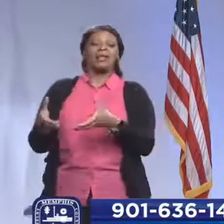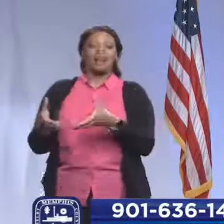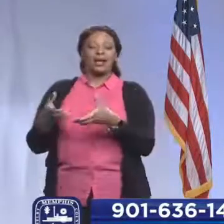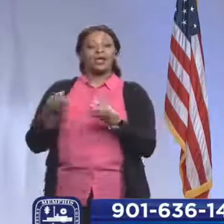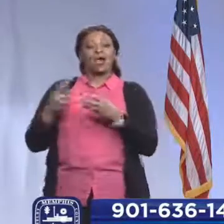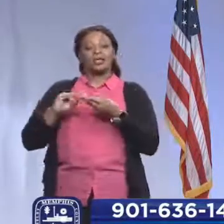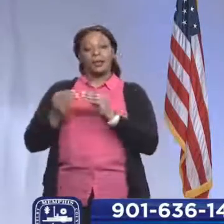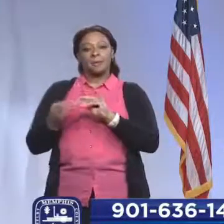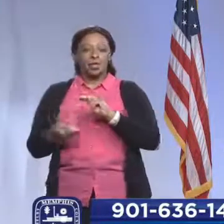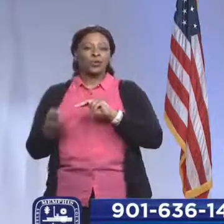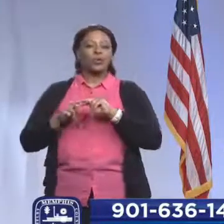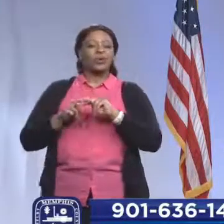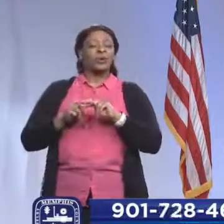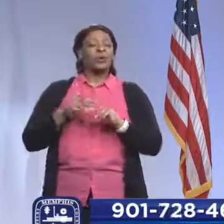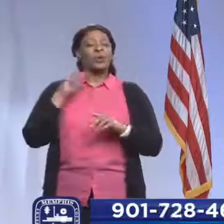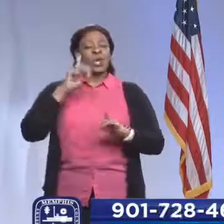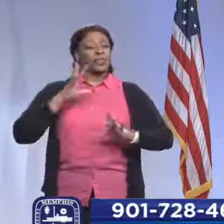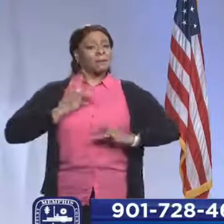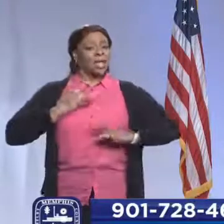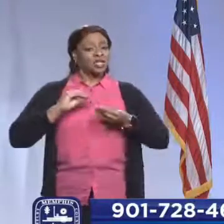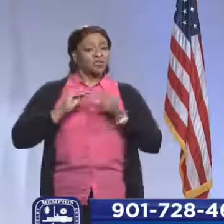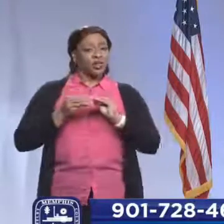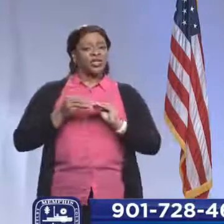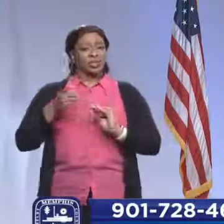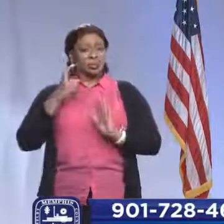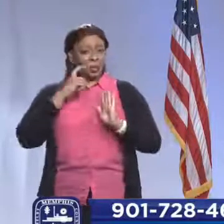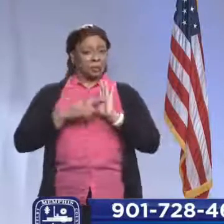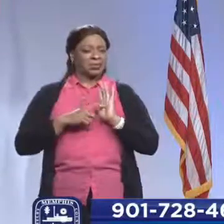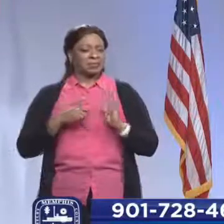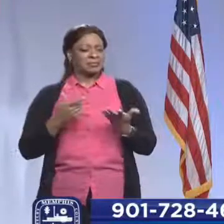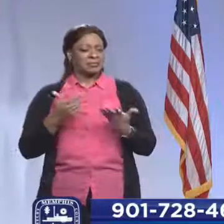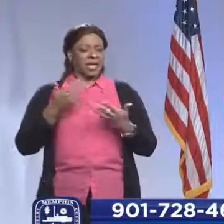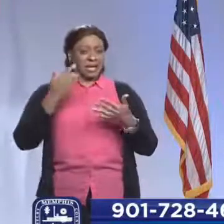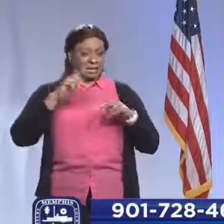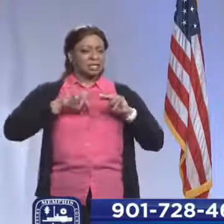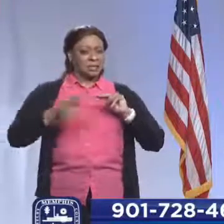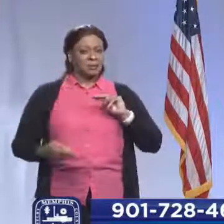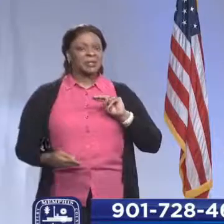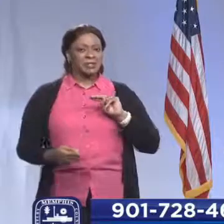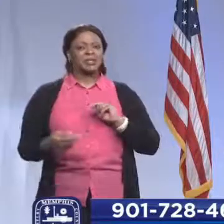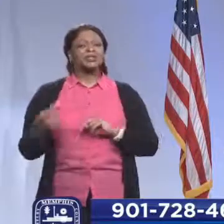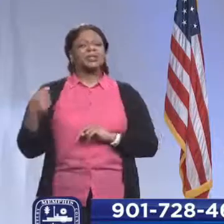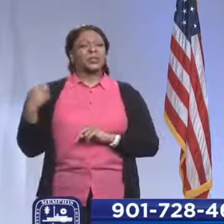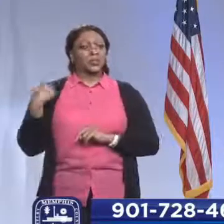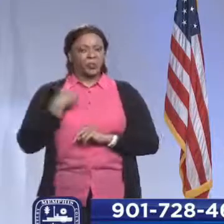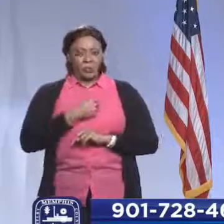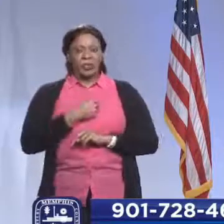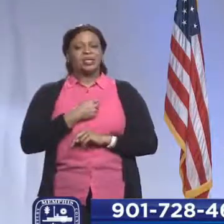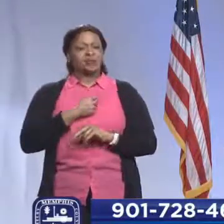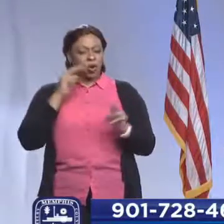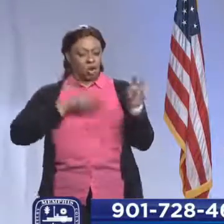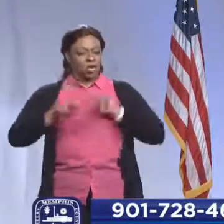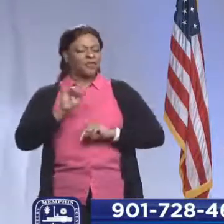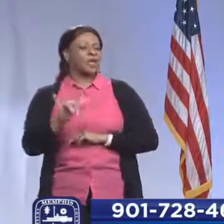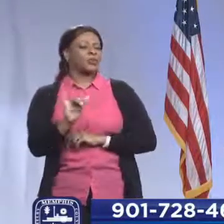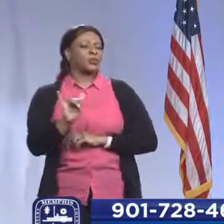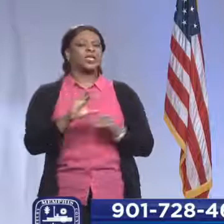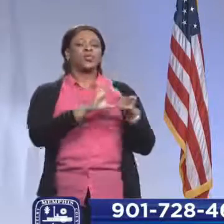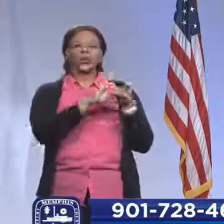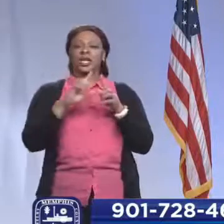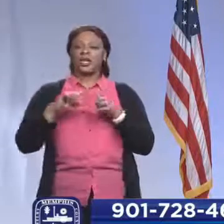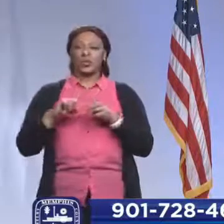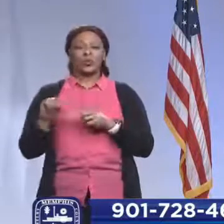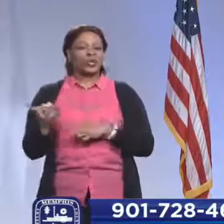at positivity rate, which you noted has decreased. And so we look at that, but they're relative to each other,